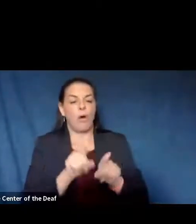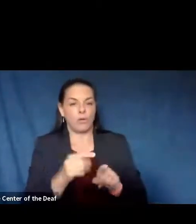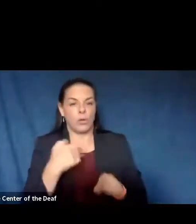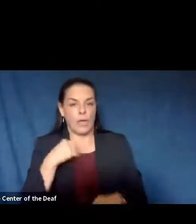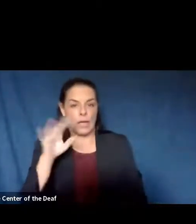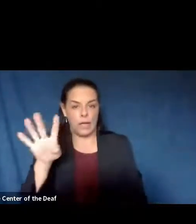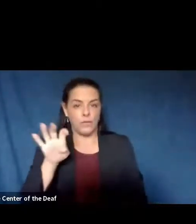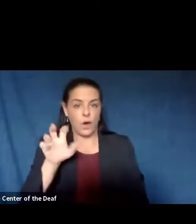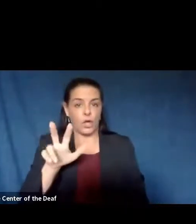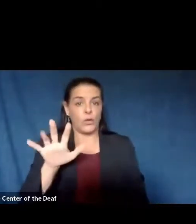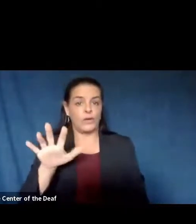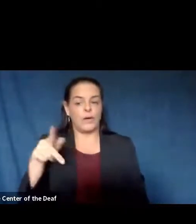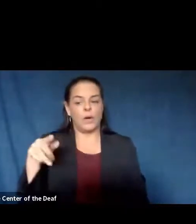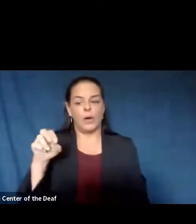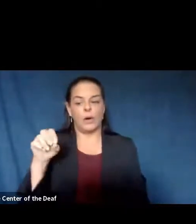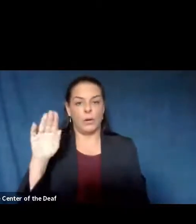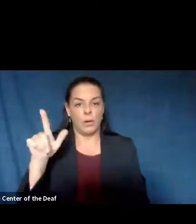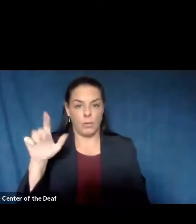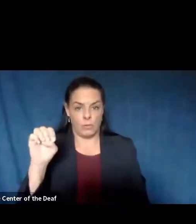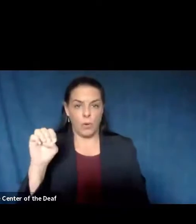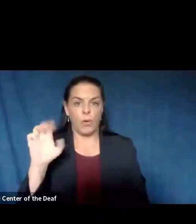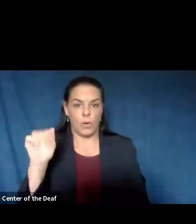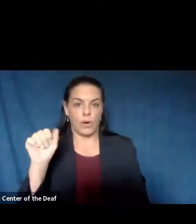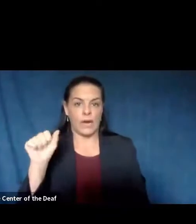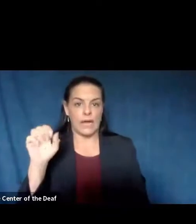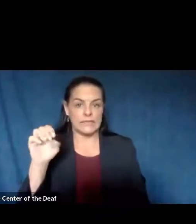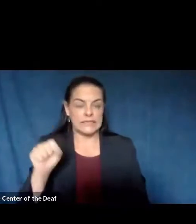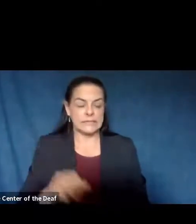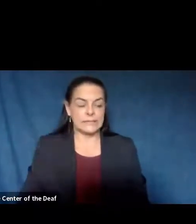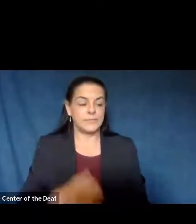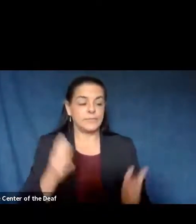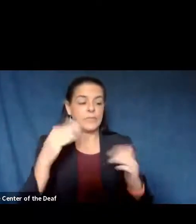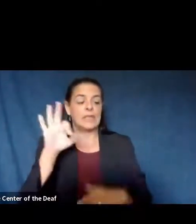have 435 probable cases.